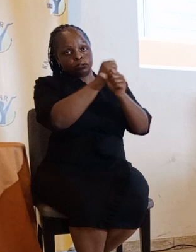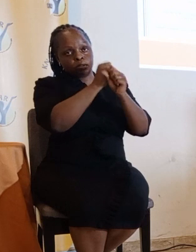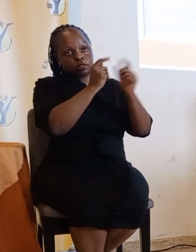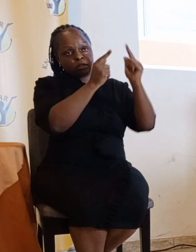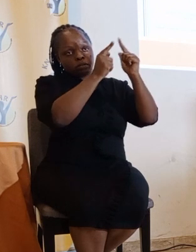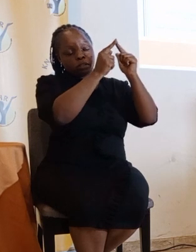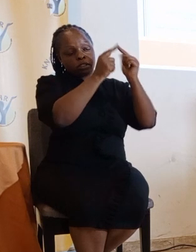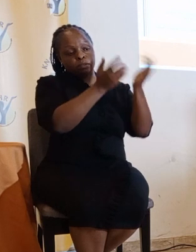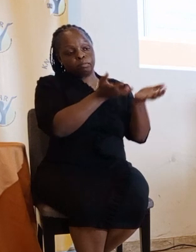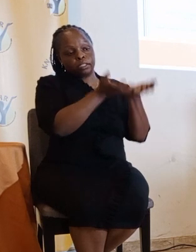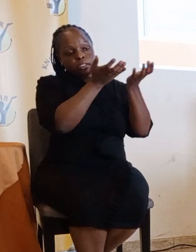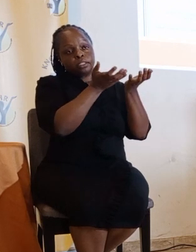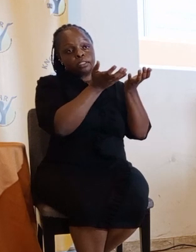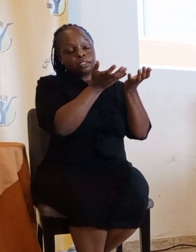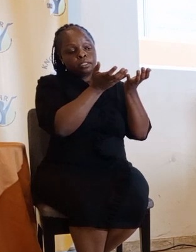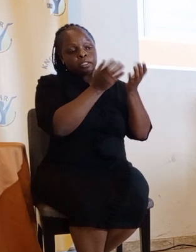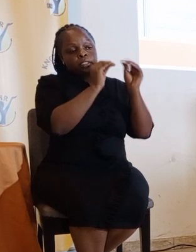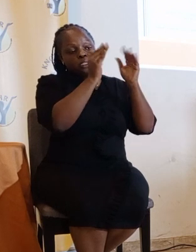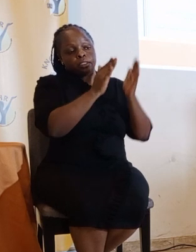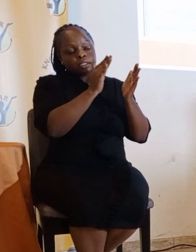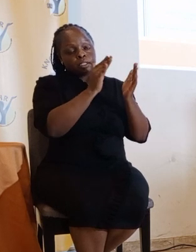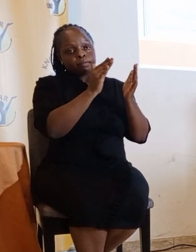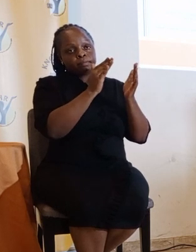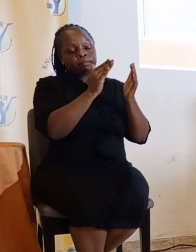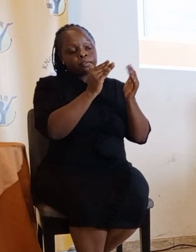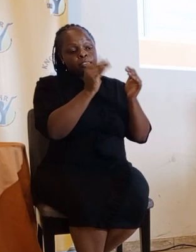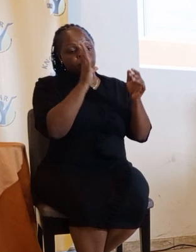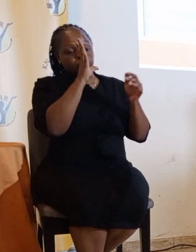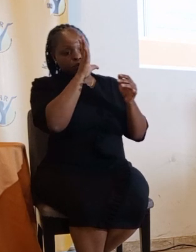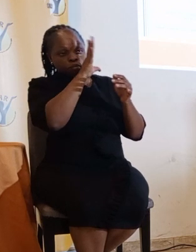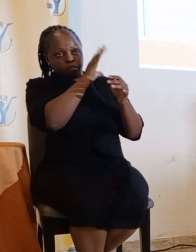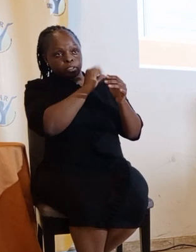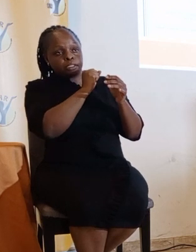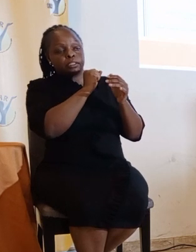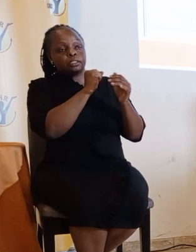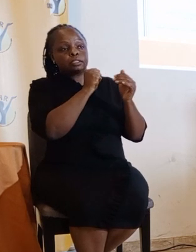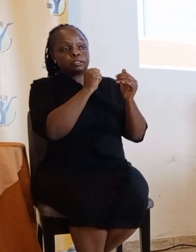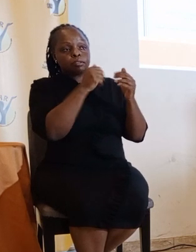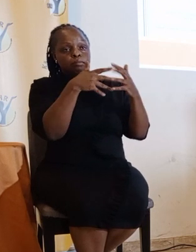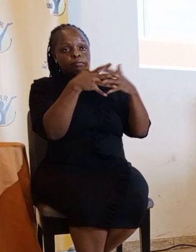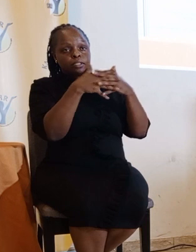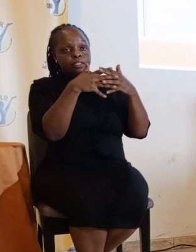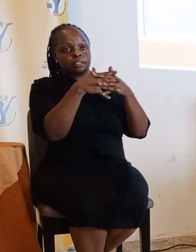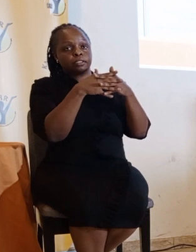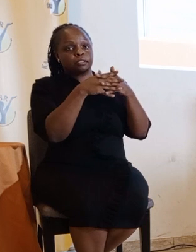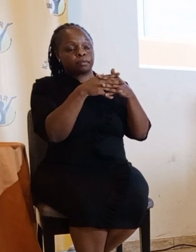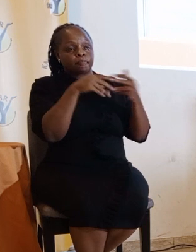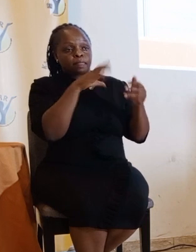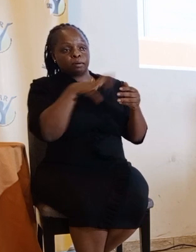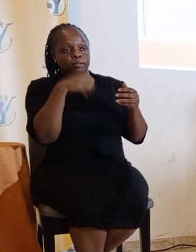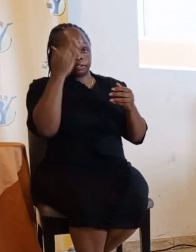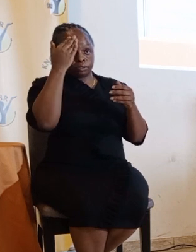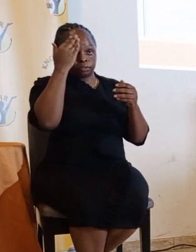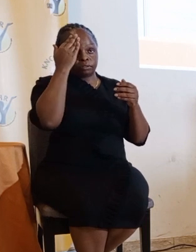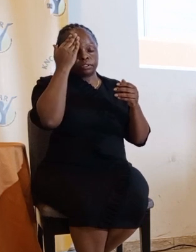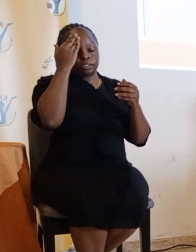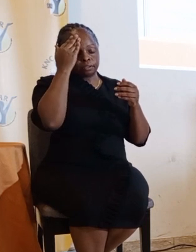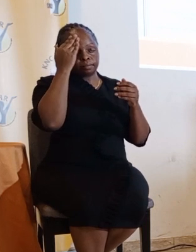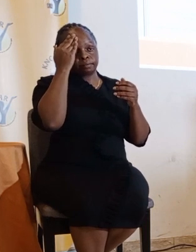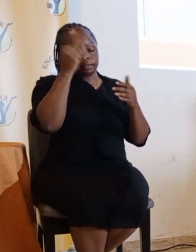towards bringing the bridging the teacher deficit. The Commission notes with